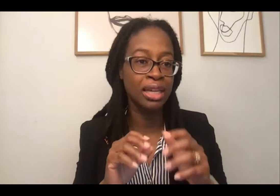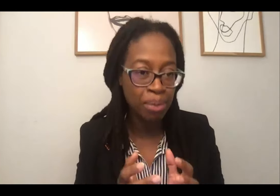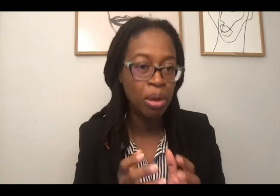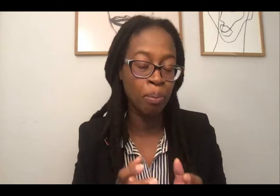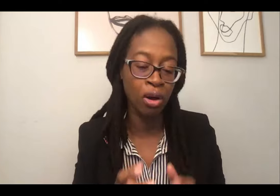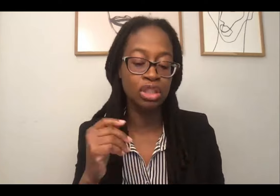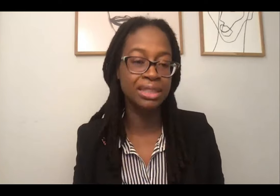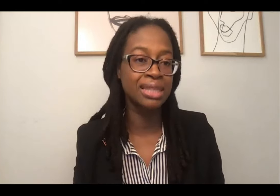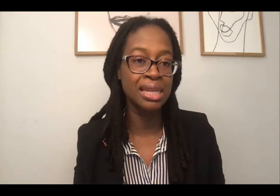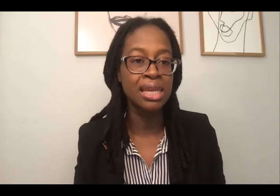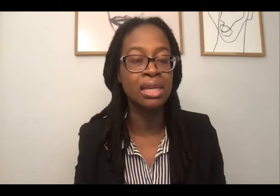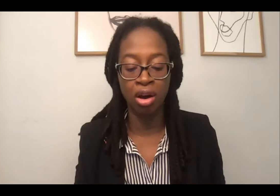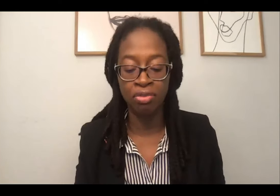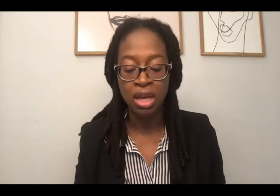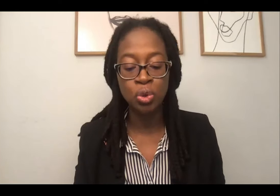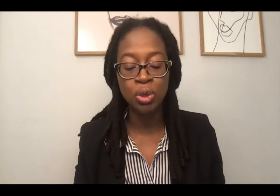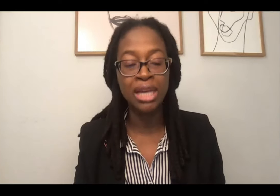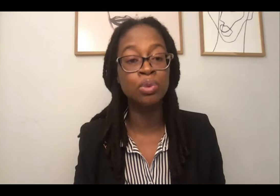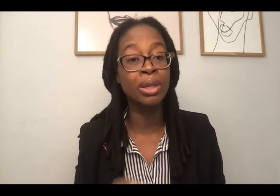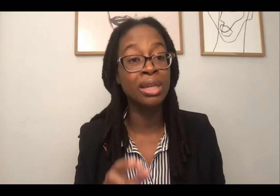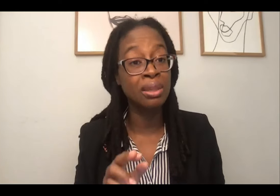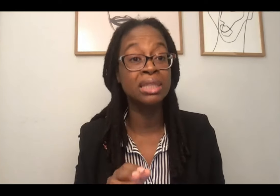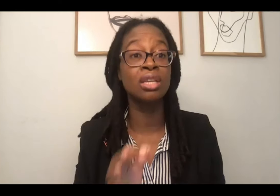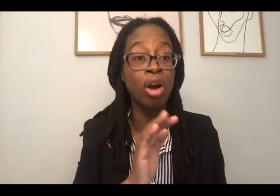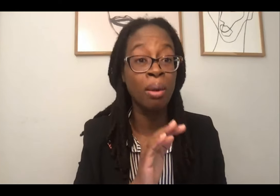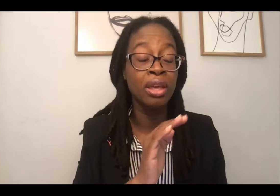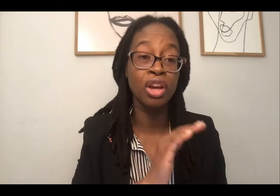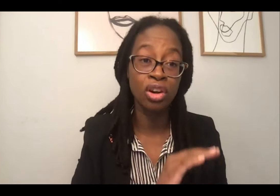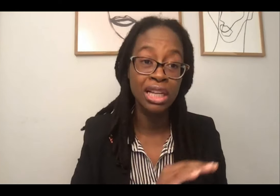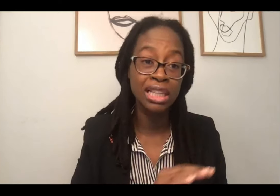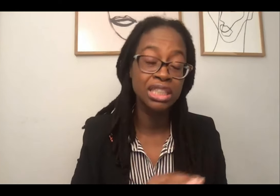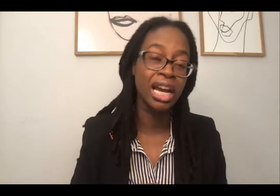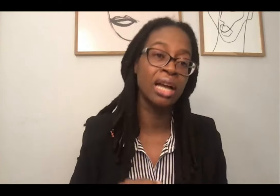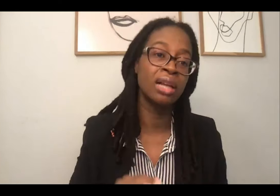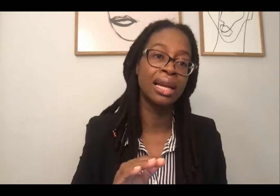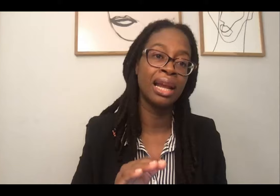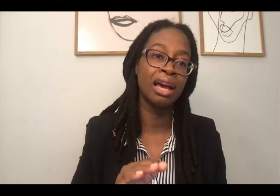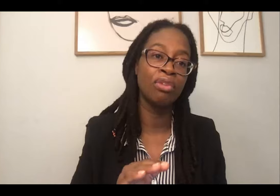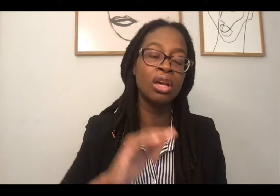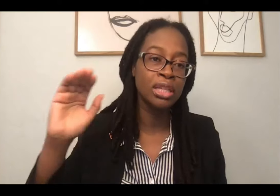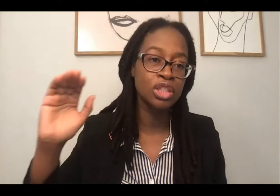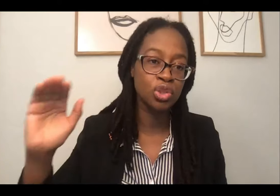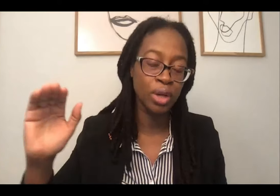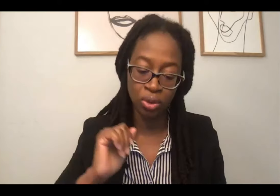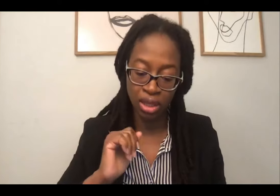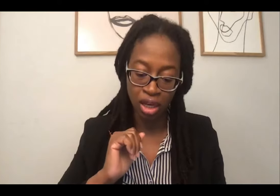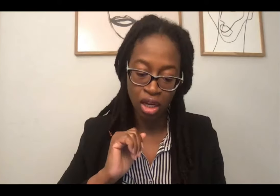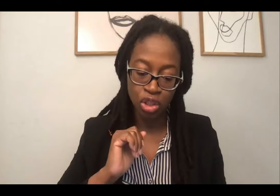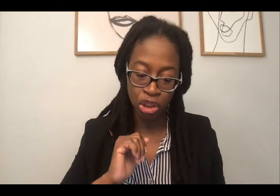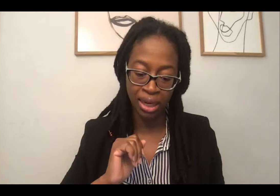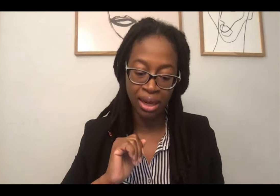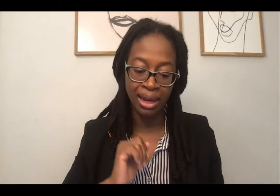to service the needs of students with disabilities from the early childhood level going straight to the